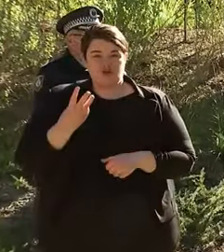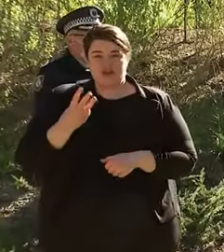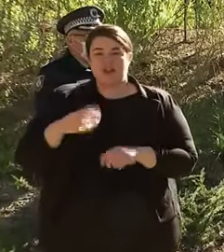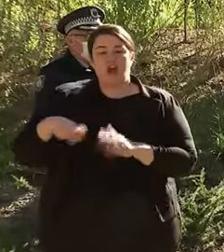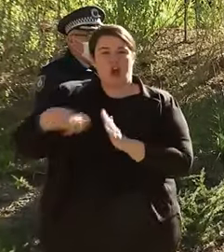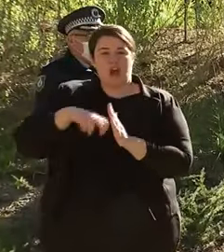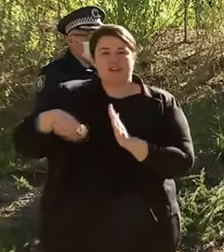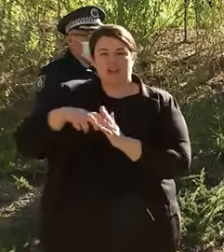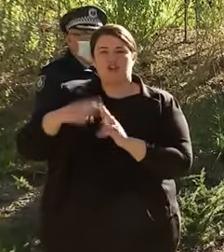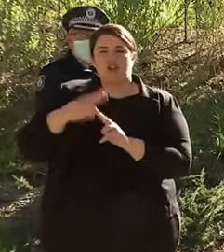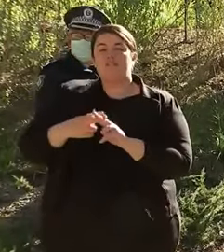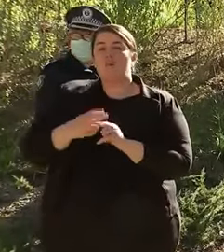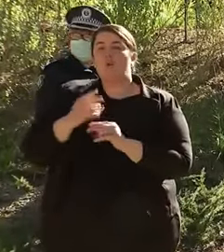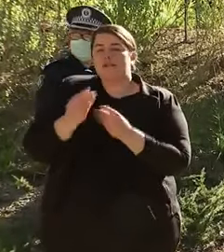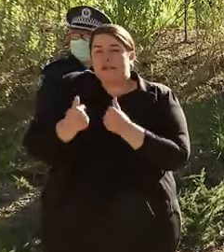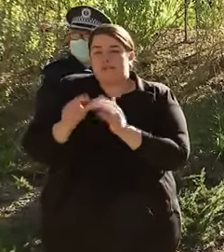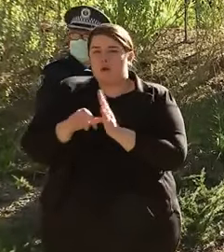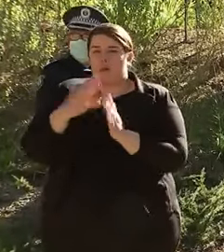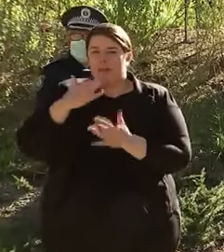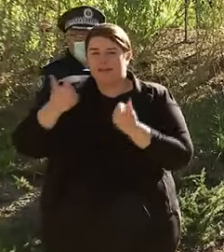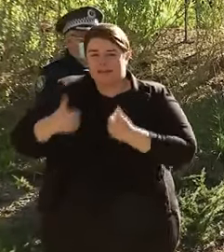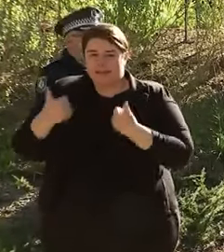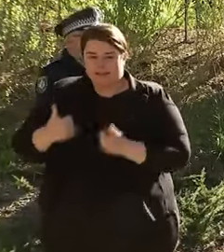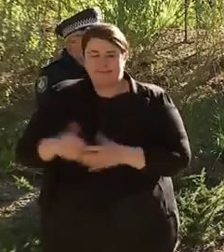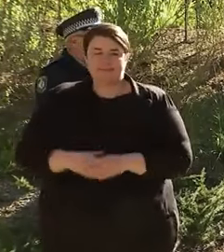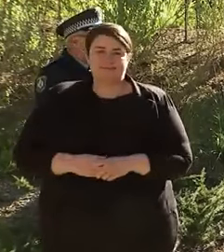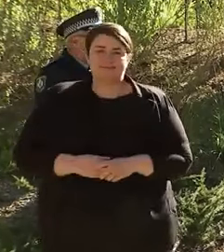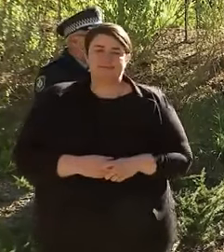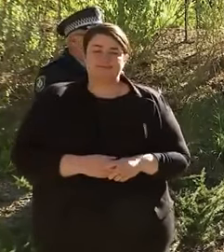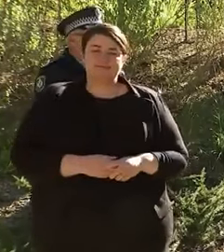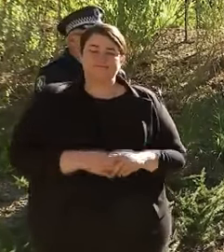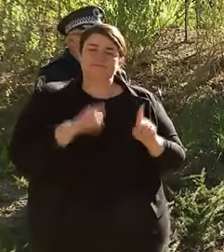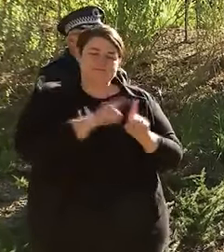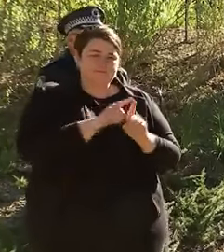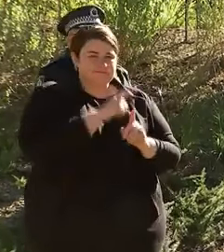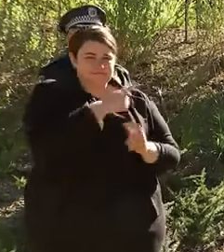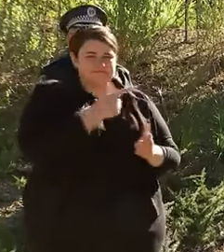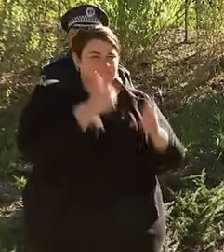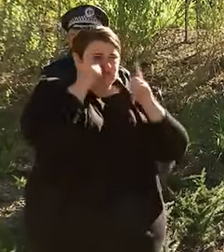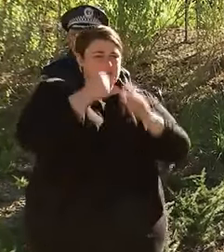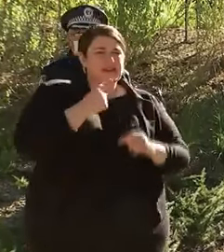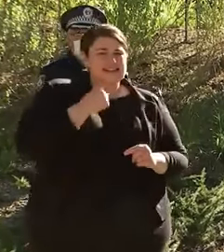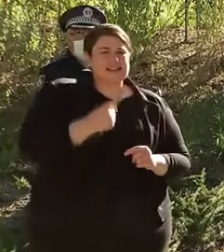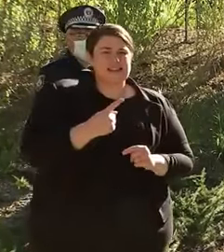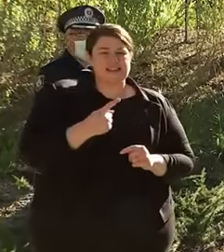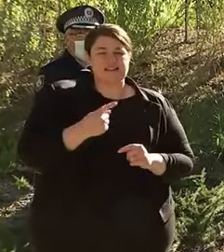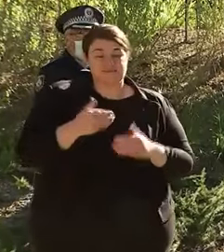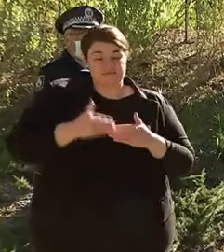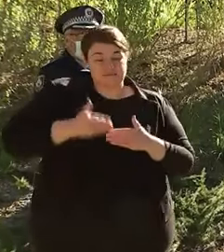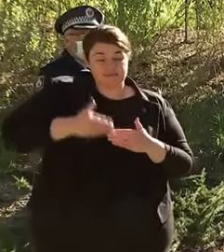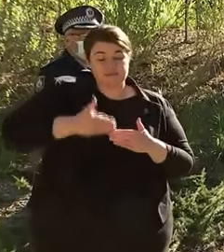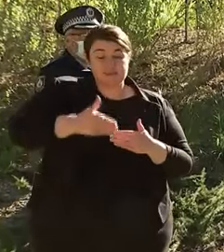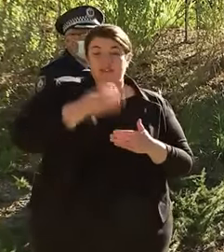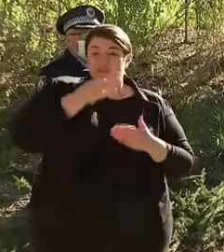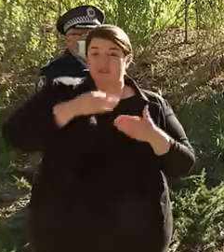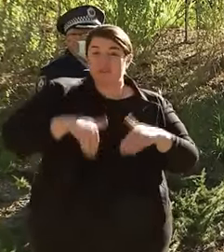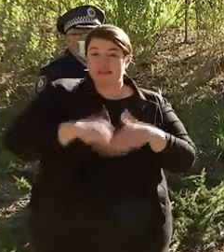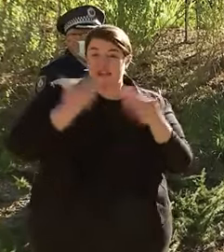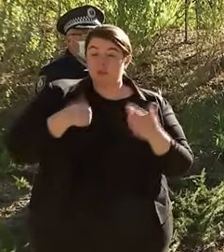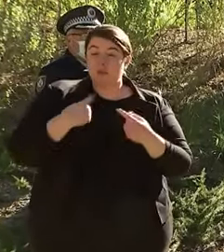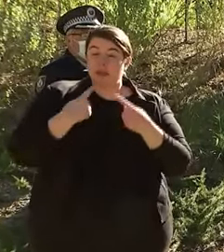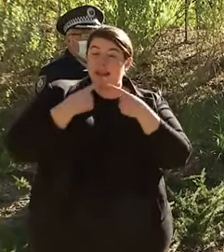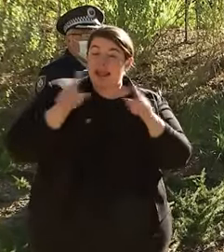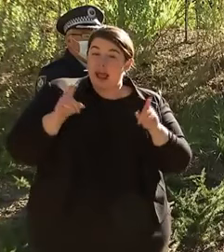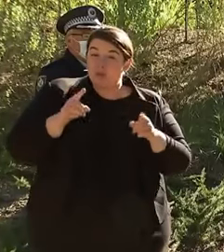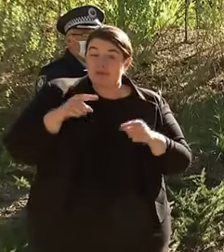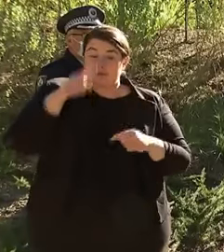in isolation for part of their infectious period. As the Premier has indicated, what we're hoping is over coming days that we announce cases